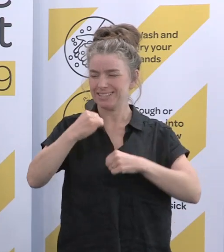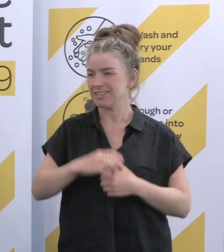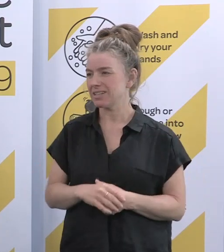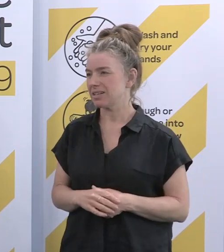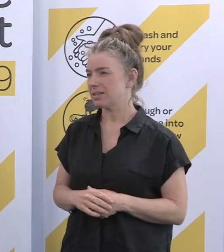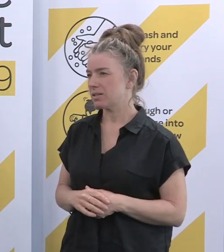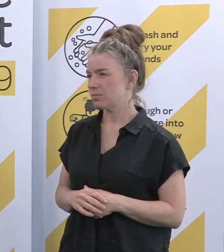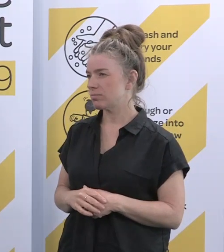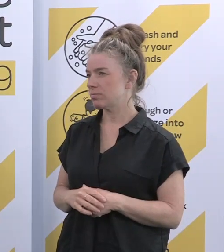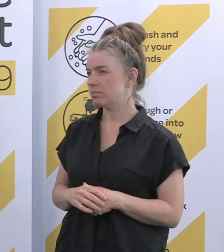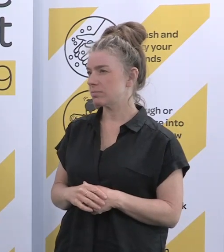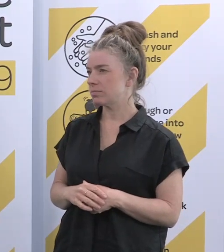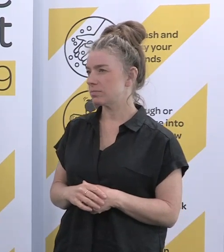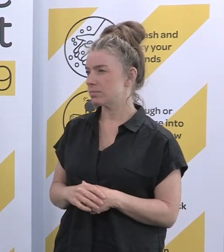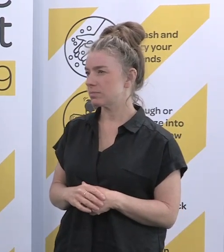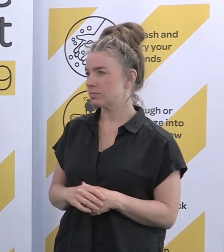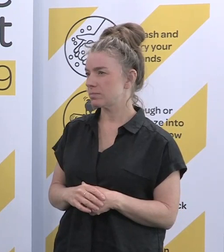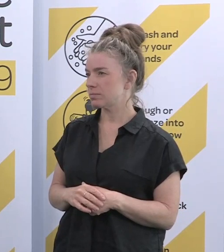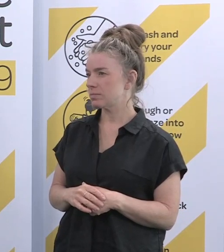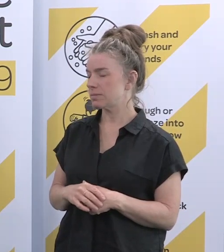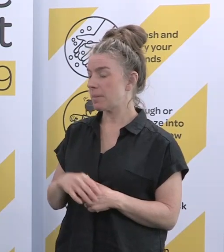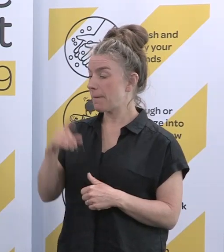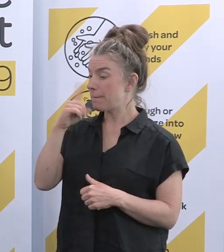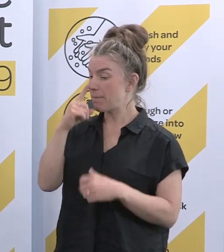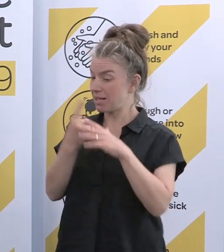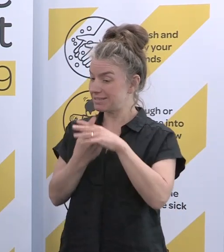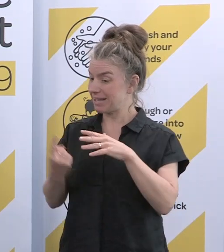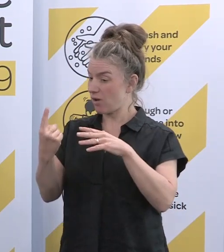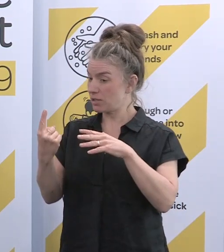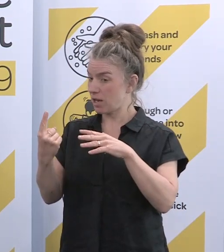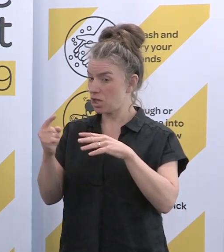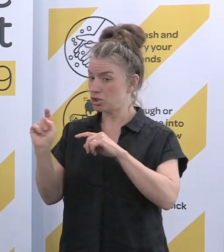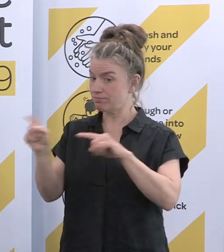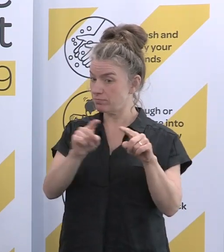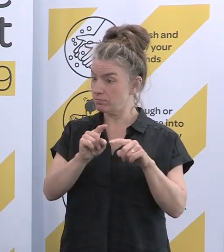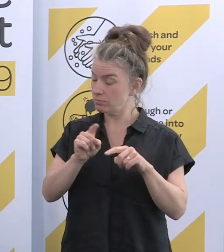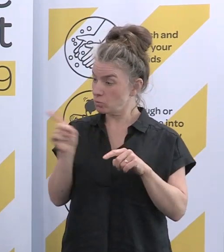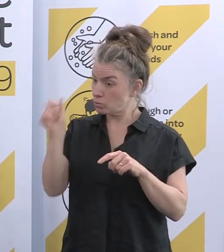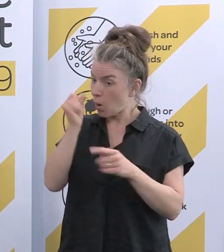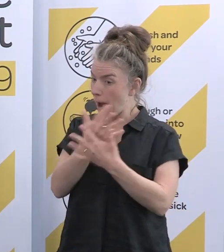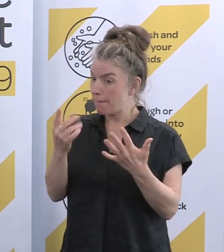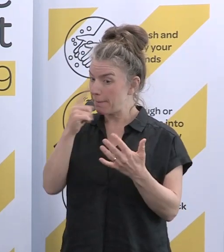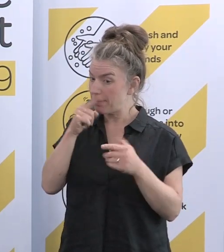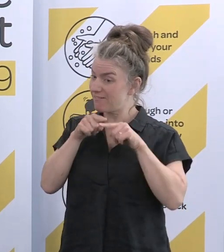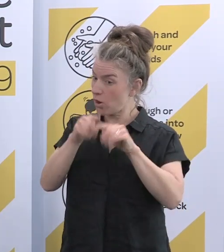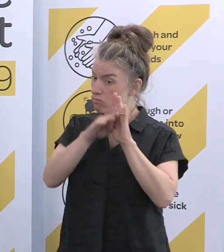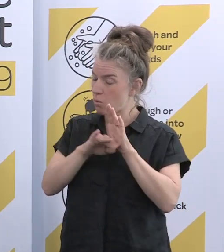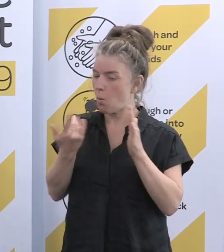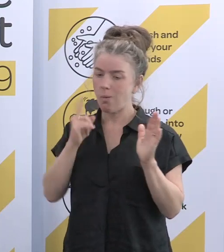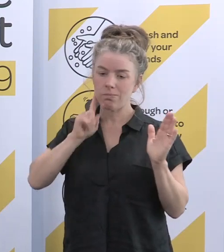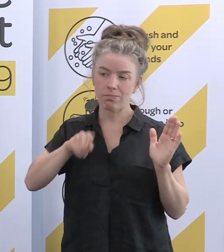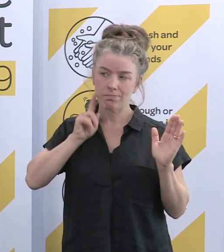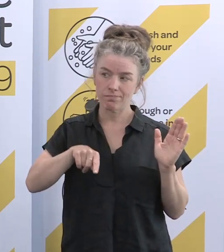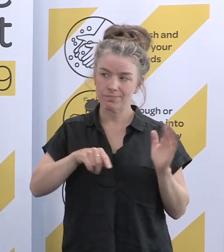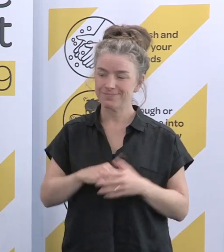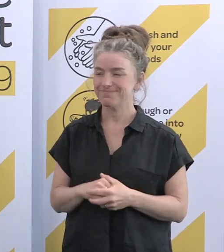have you had any compliance reports back from people in self-isolation? How many people are obeying the rules? I've been very pleased to be able